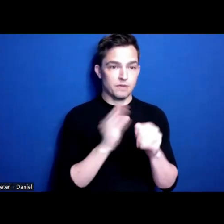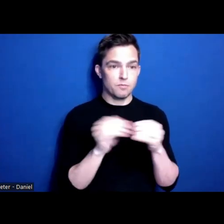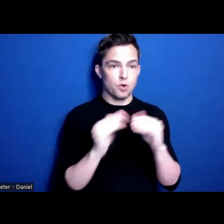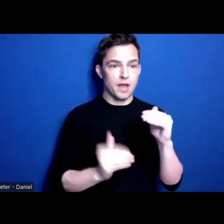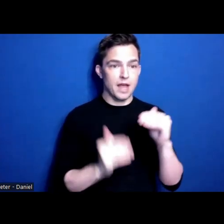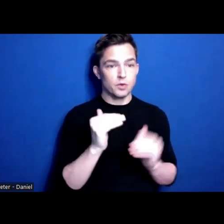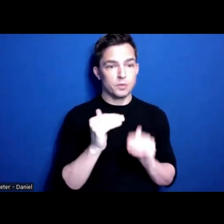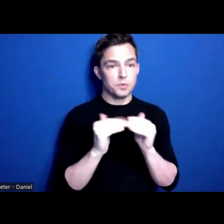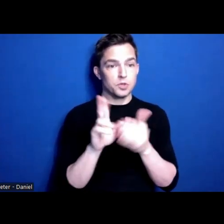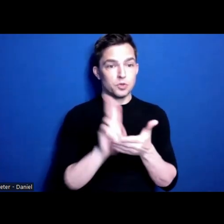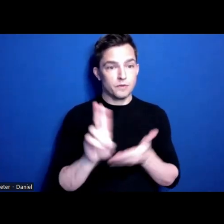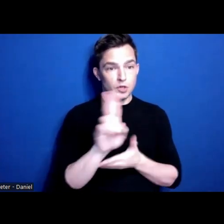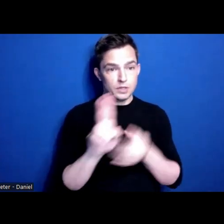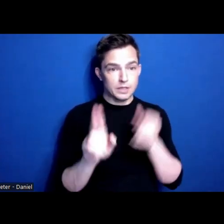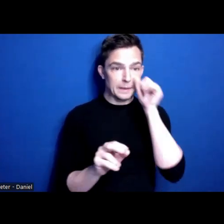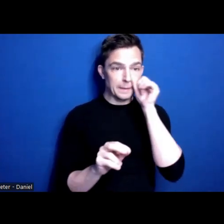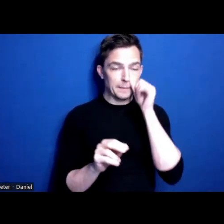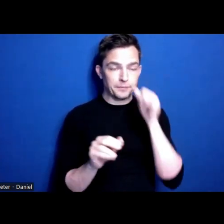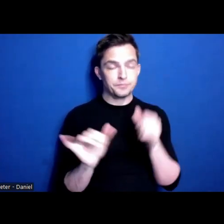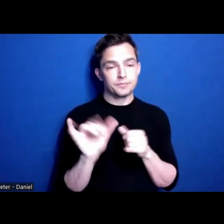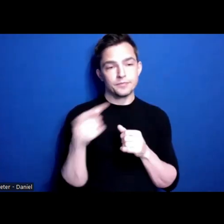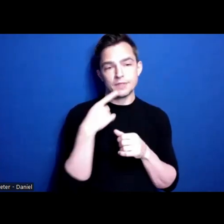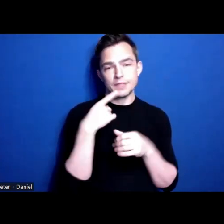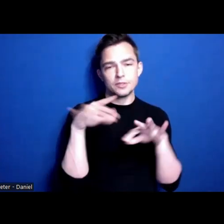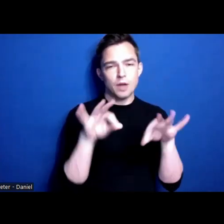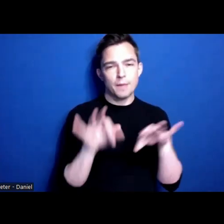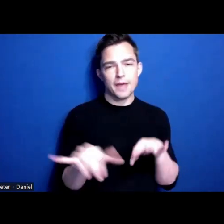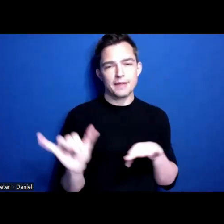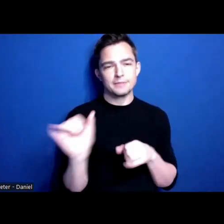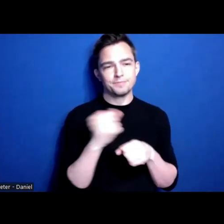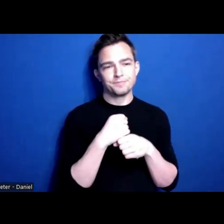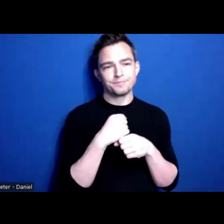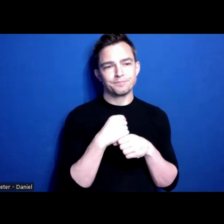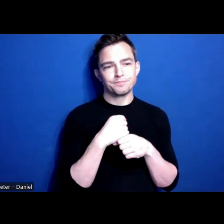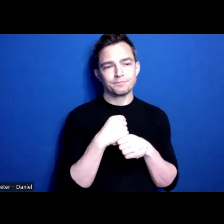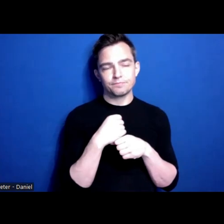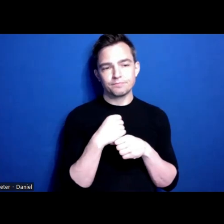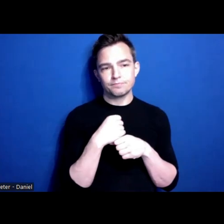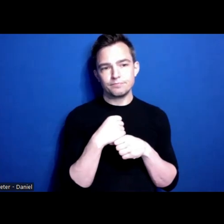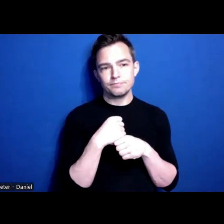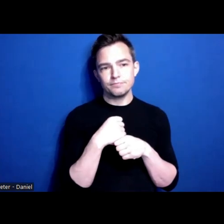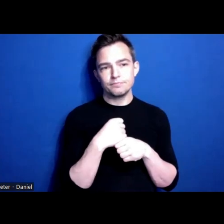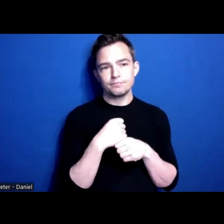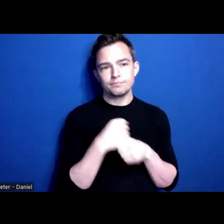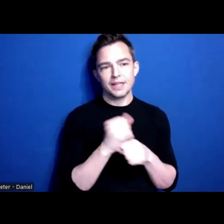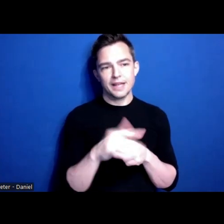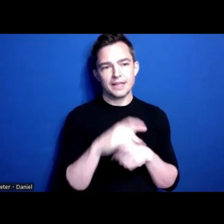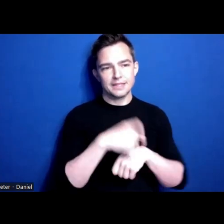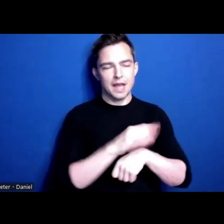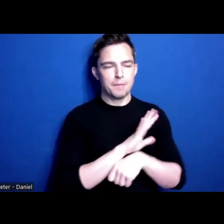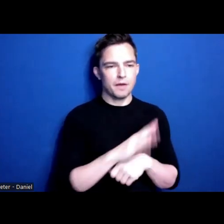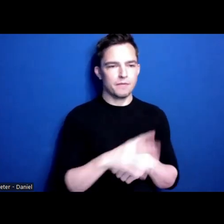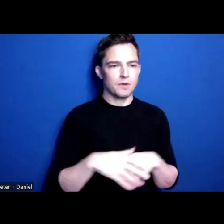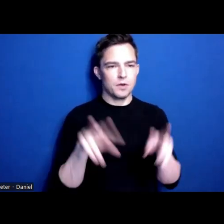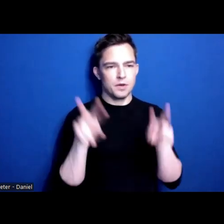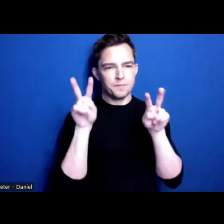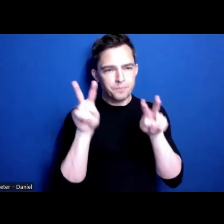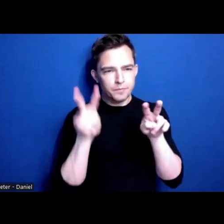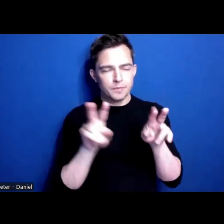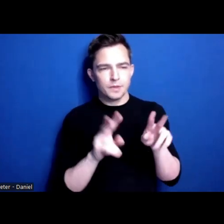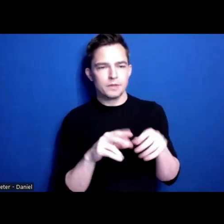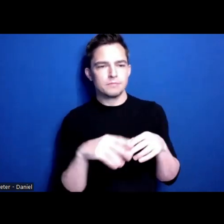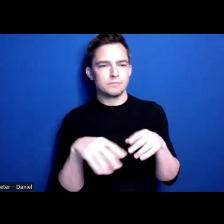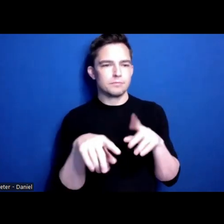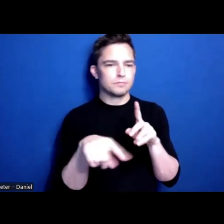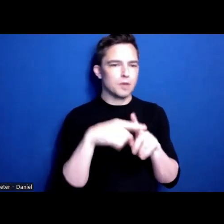equitable university. And she described it as making for a time of promise and a time of hope in